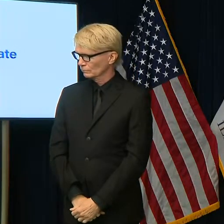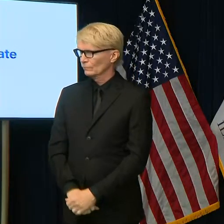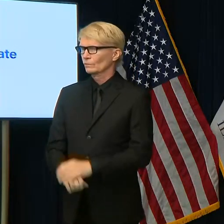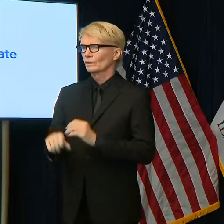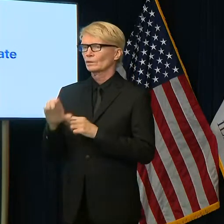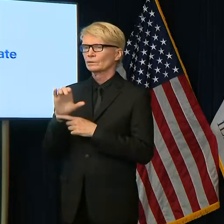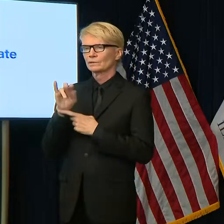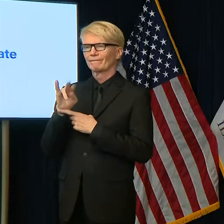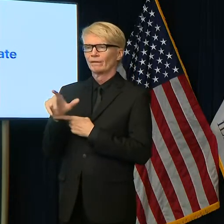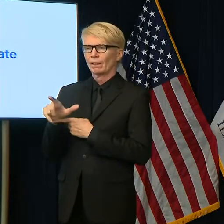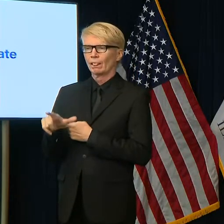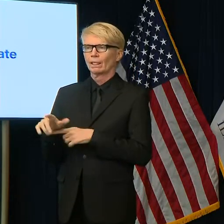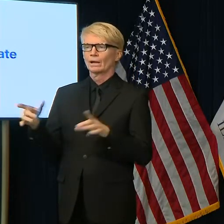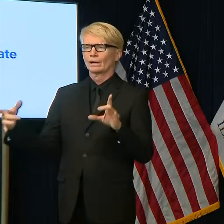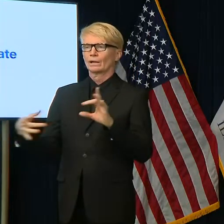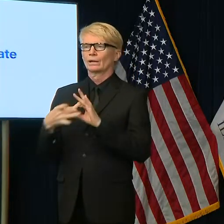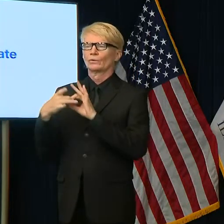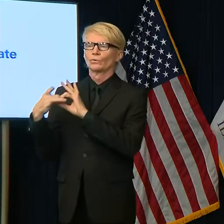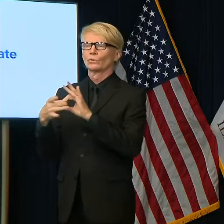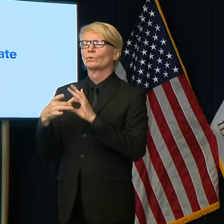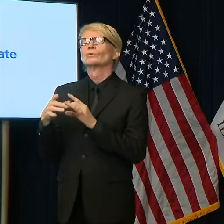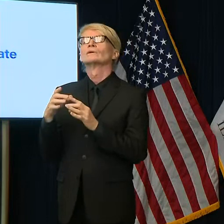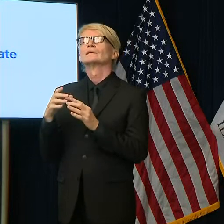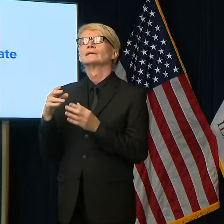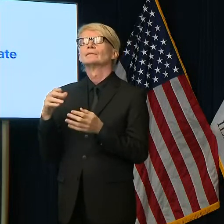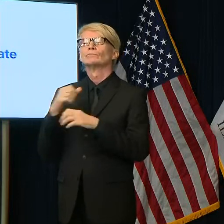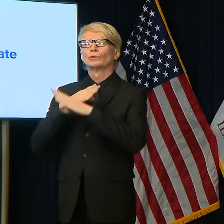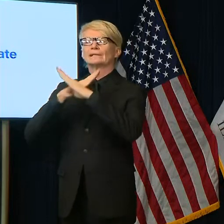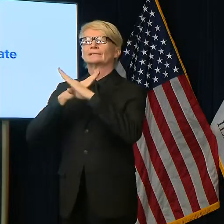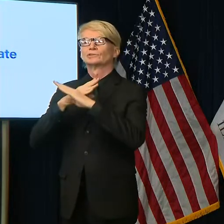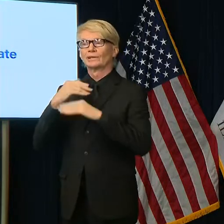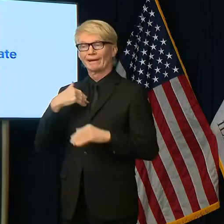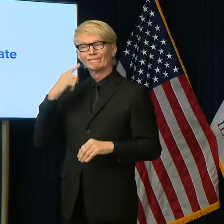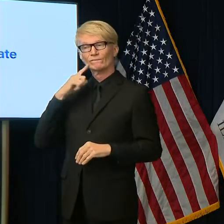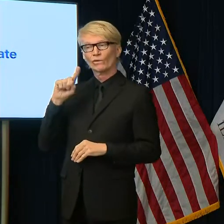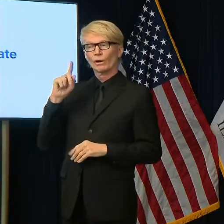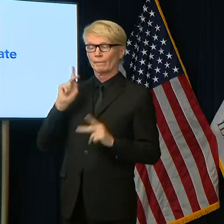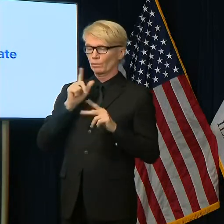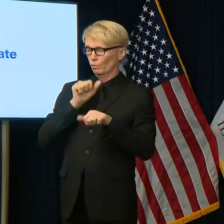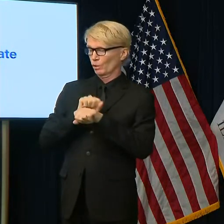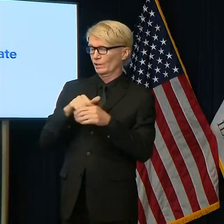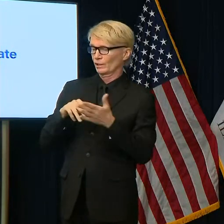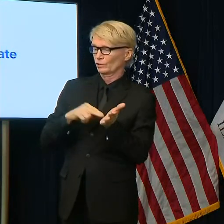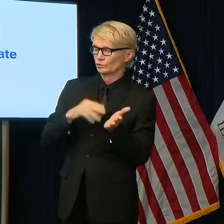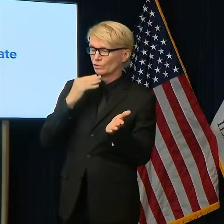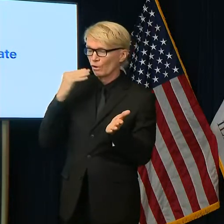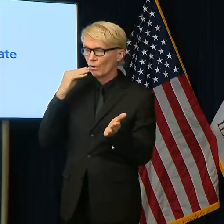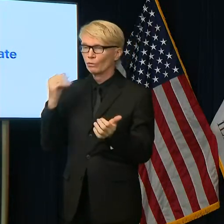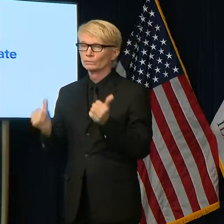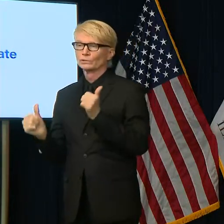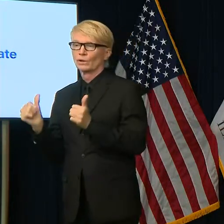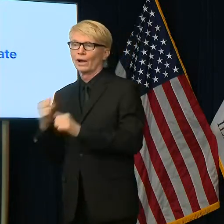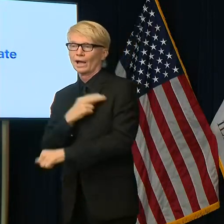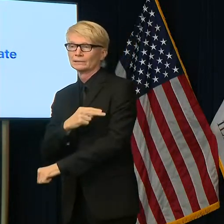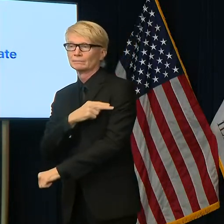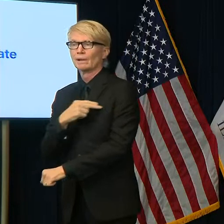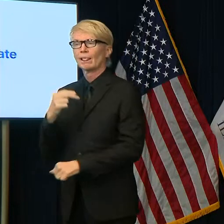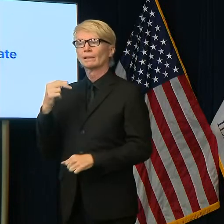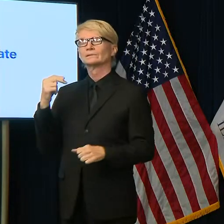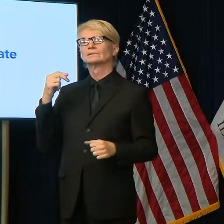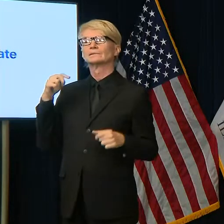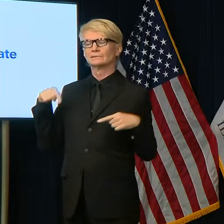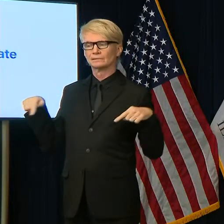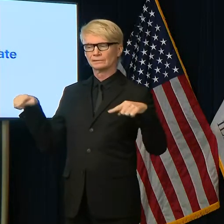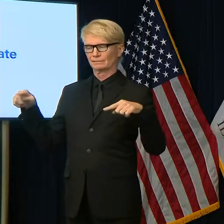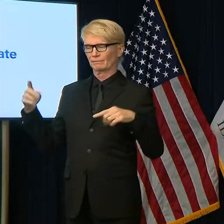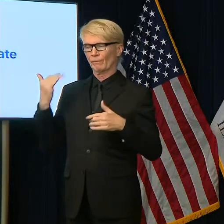immunity protections for frontline healthcare workers in nursing homes and hospitals that have become the subject of lawsuits since those protections expired back